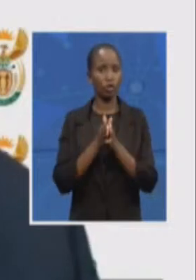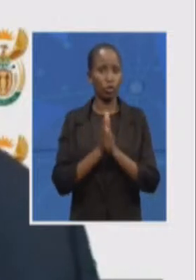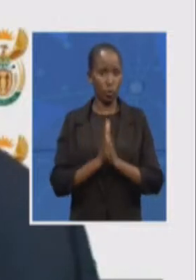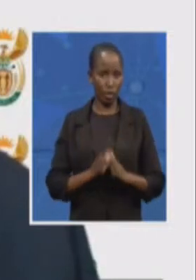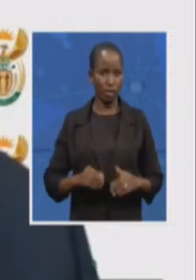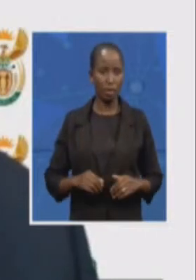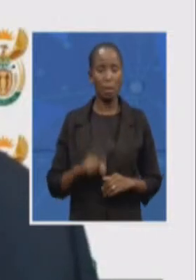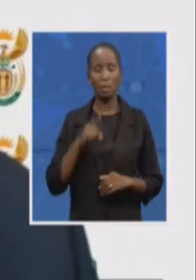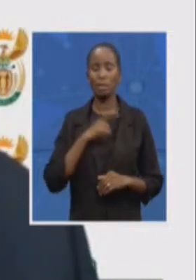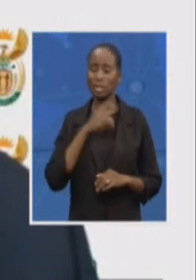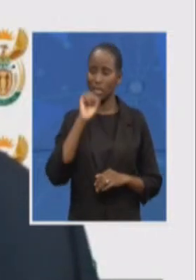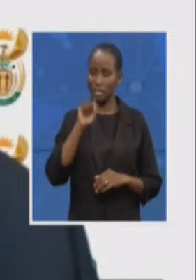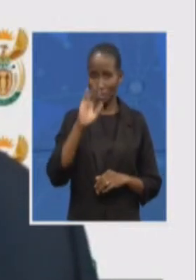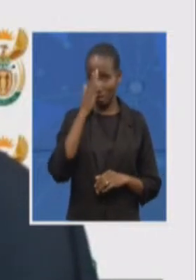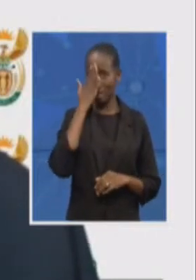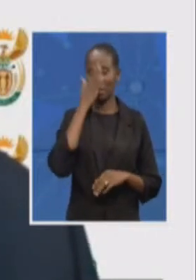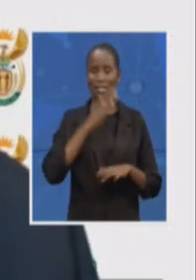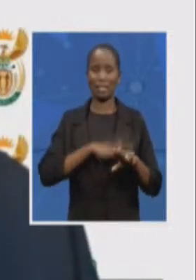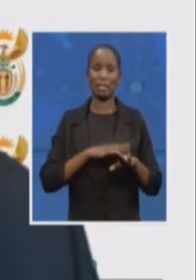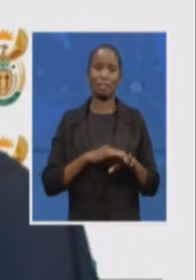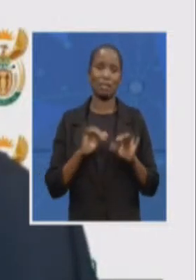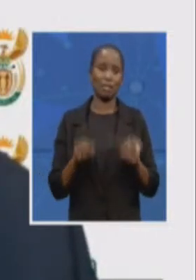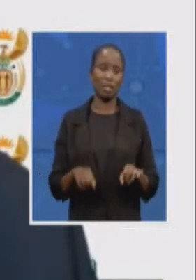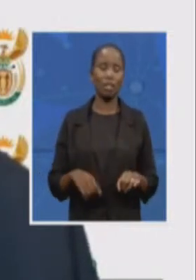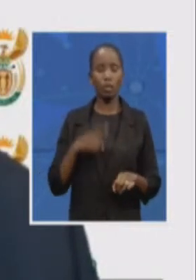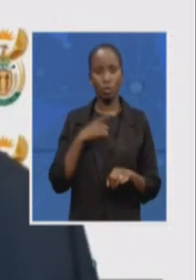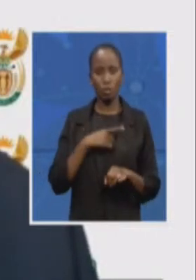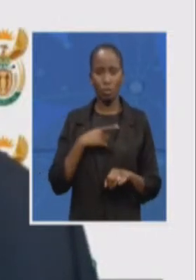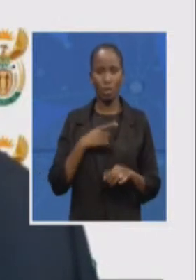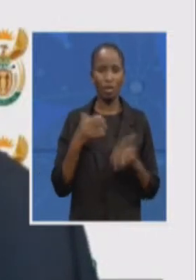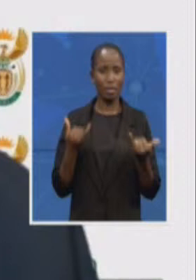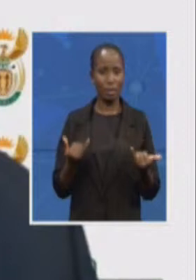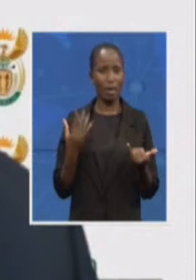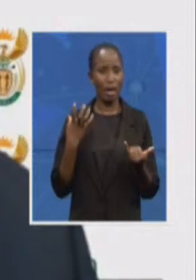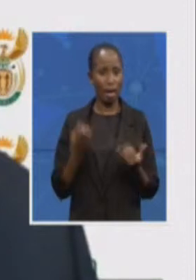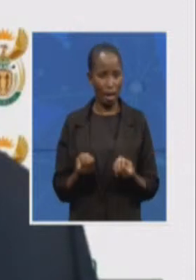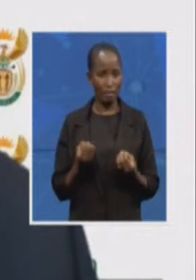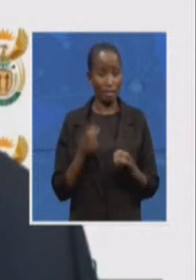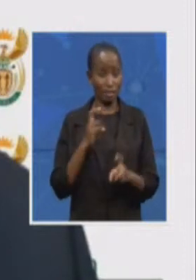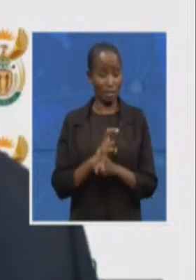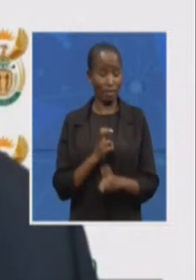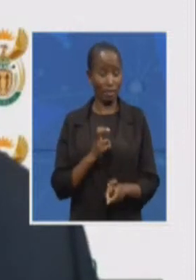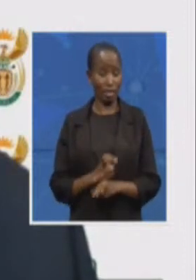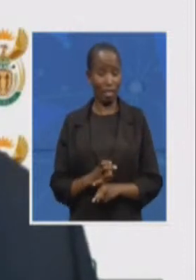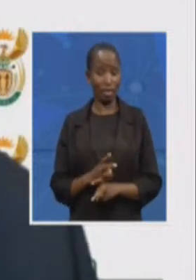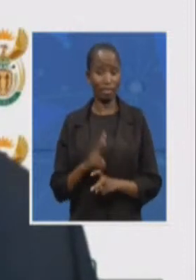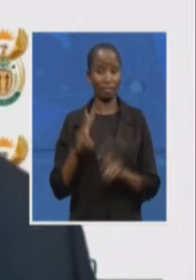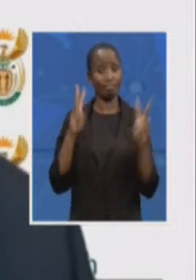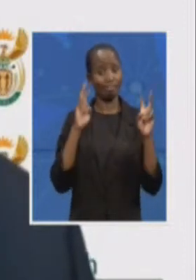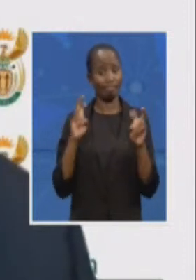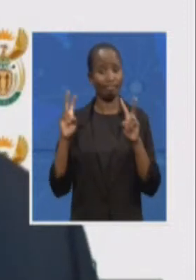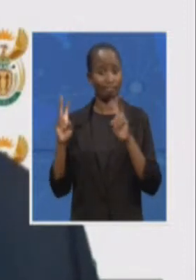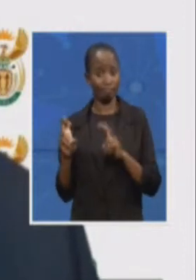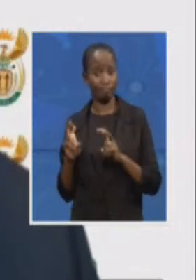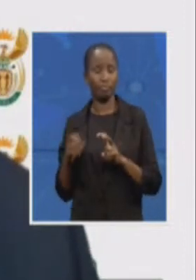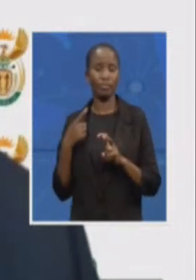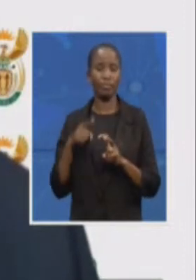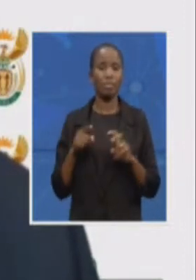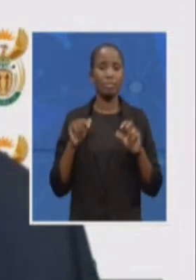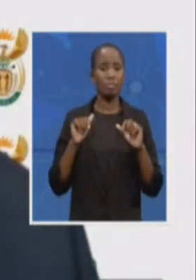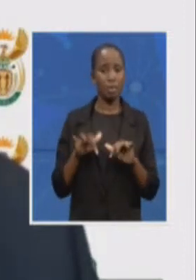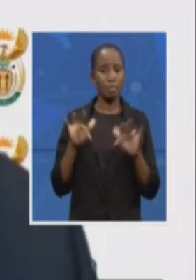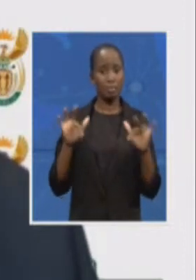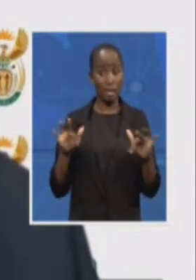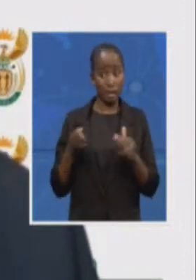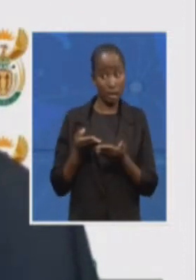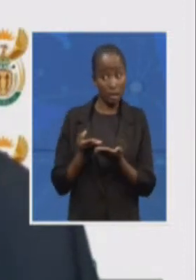a very difficult matter, a matter of public interest. It has caused a lot of anxiety